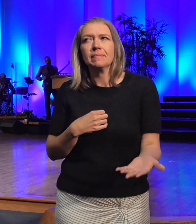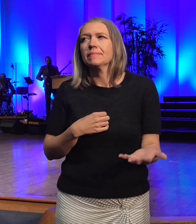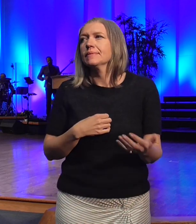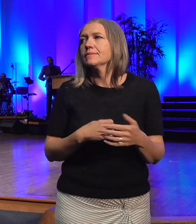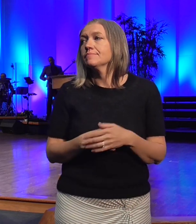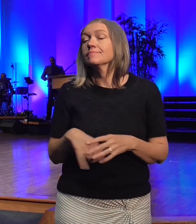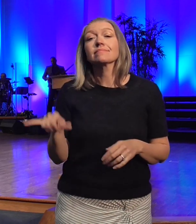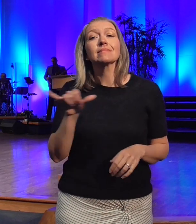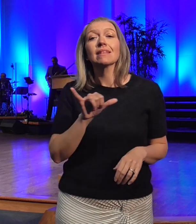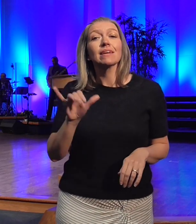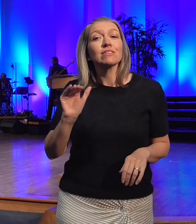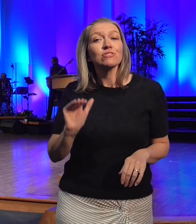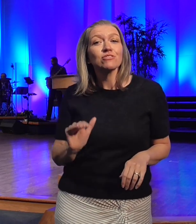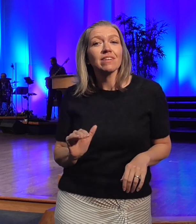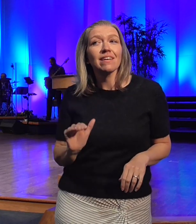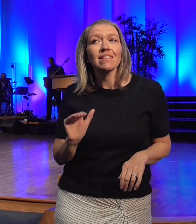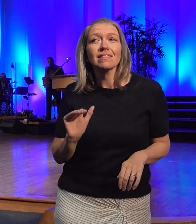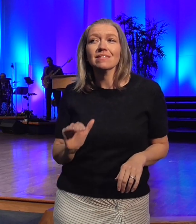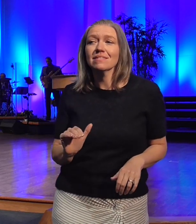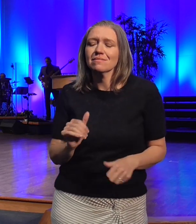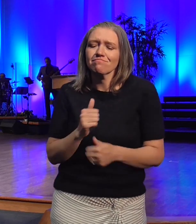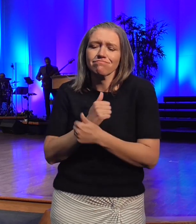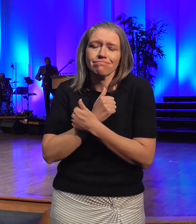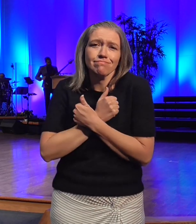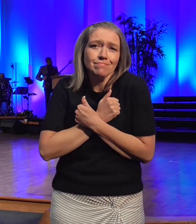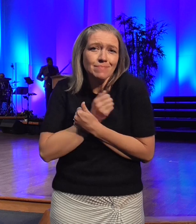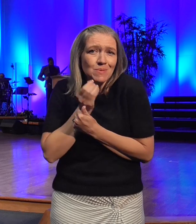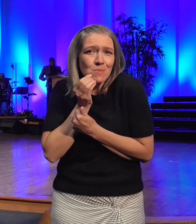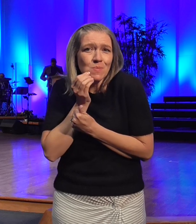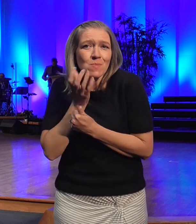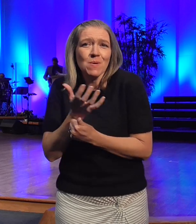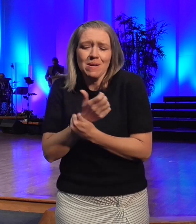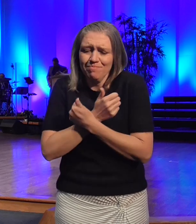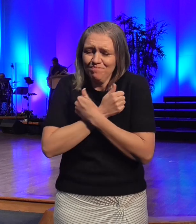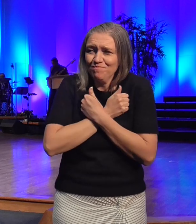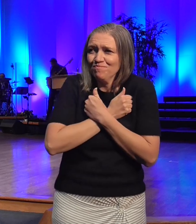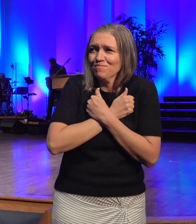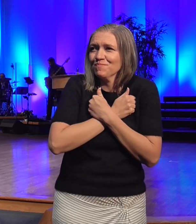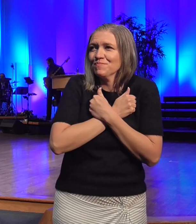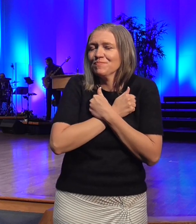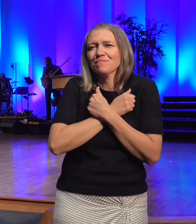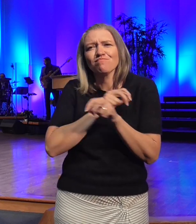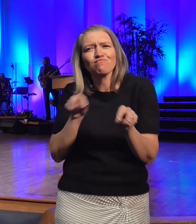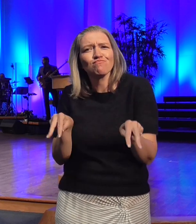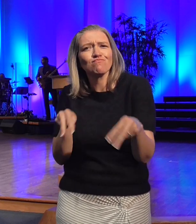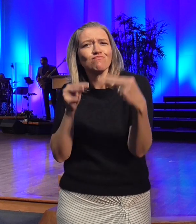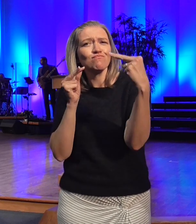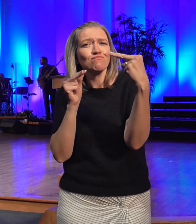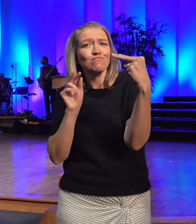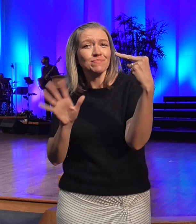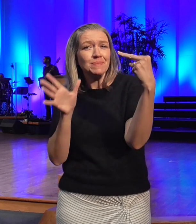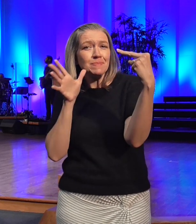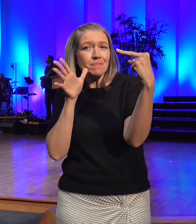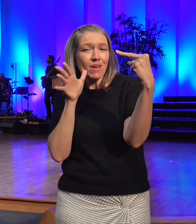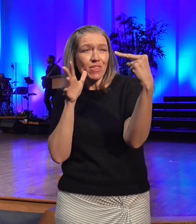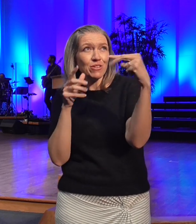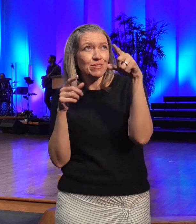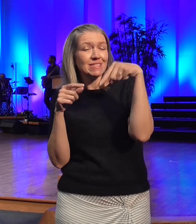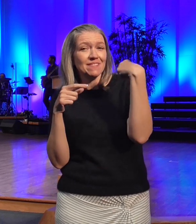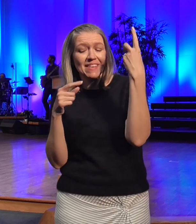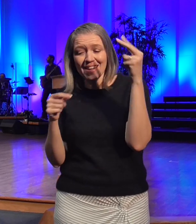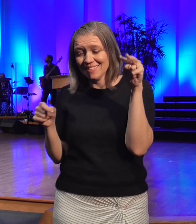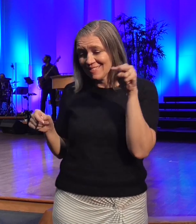sleep like a child in a warm embrace, staring at his